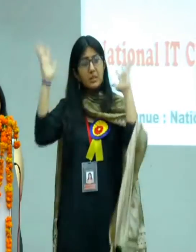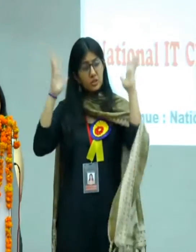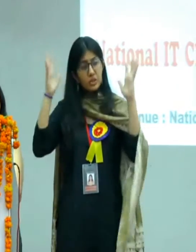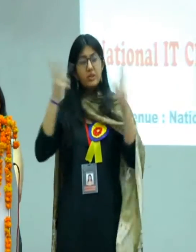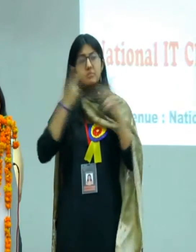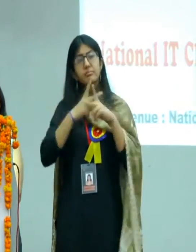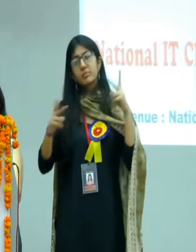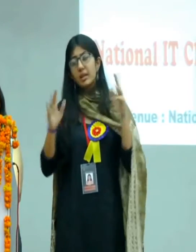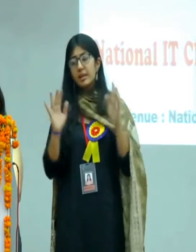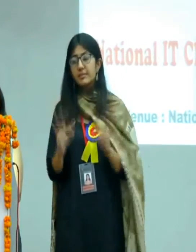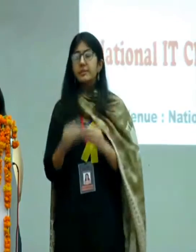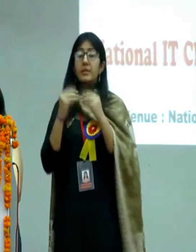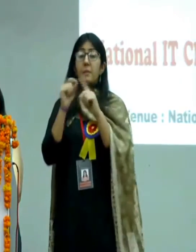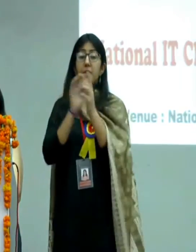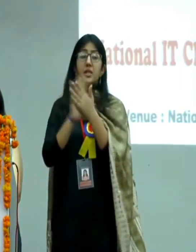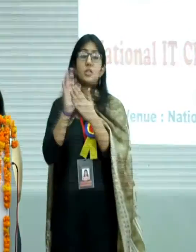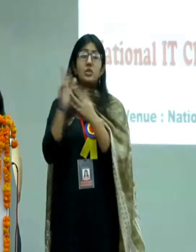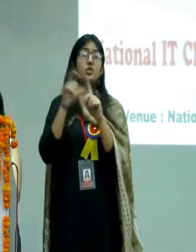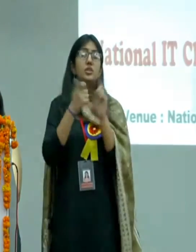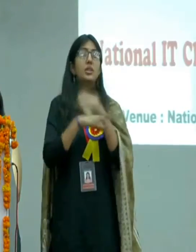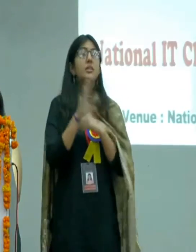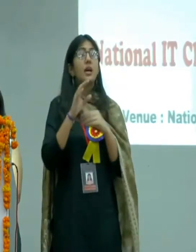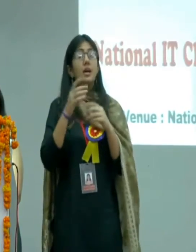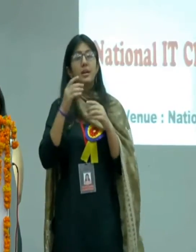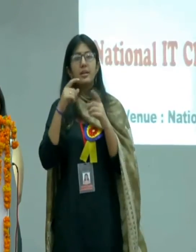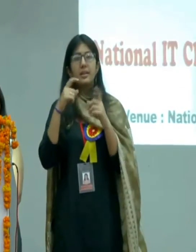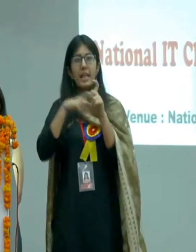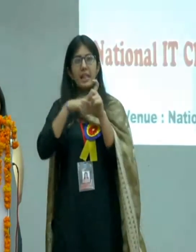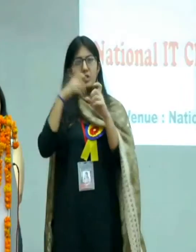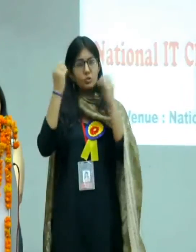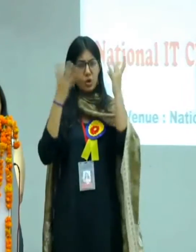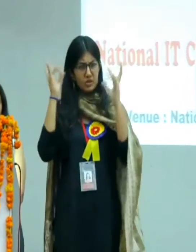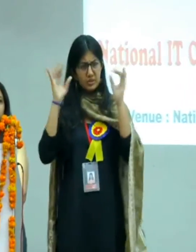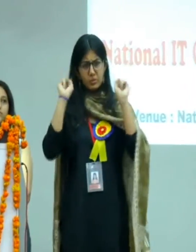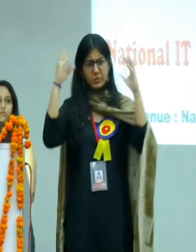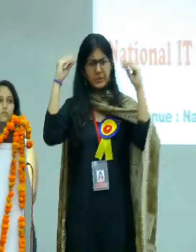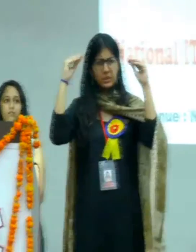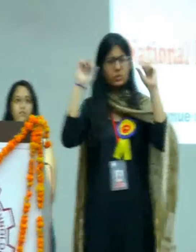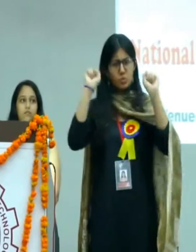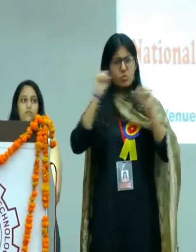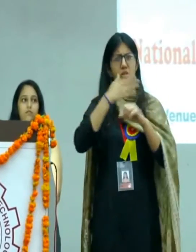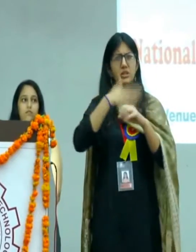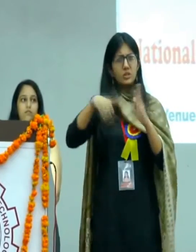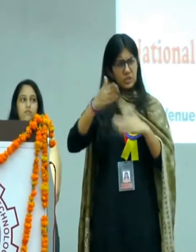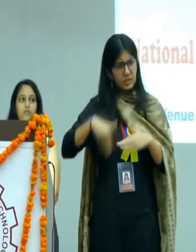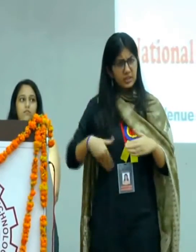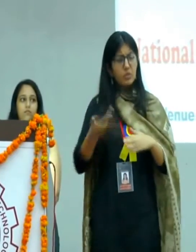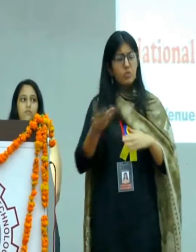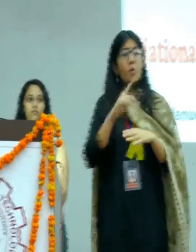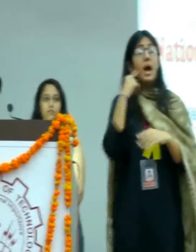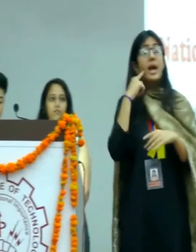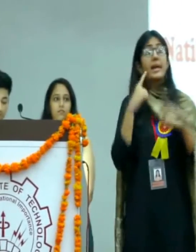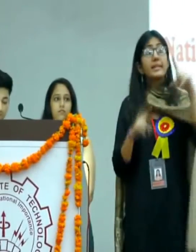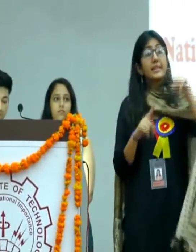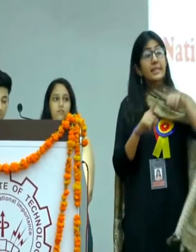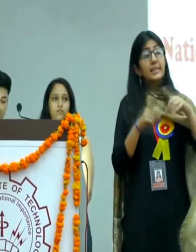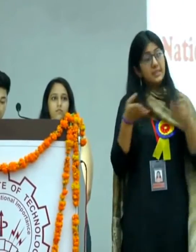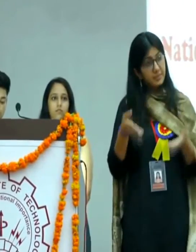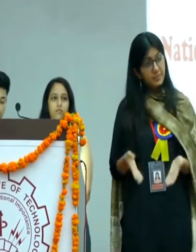He has obtained PhD degree in Electronics Engineering from IIT BHU India, postdoc from Department of Computer